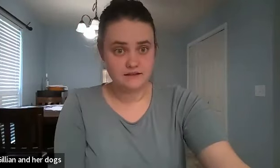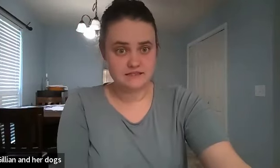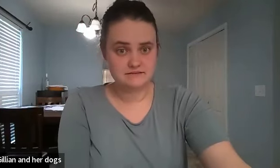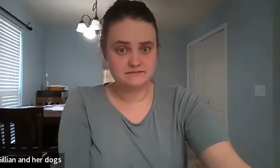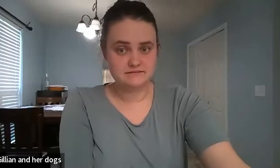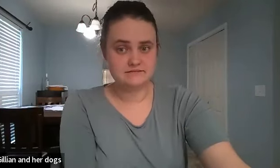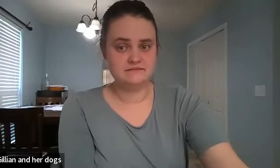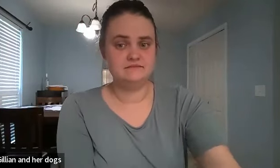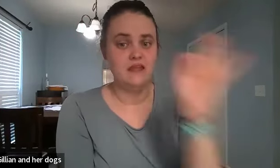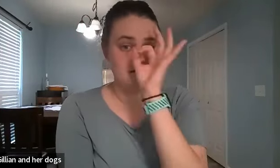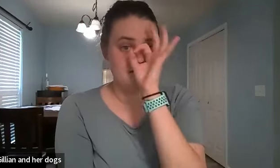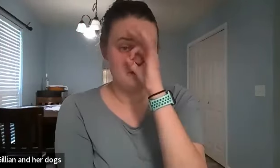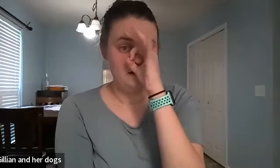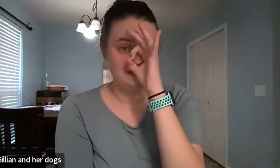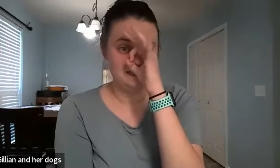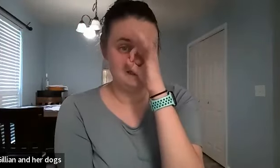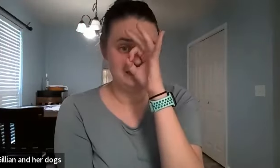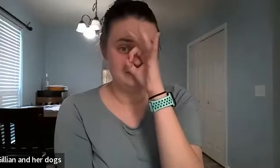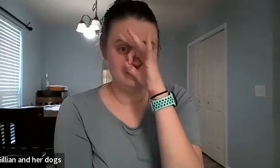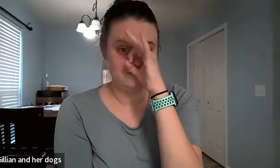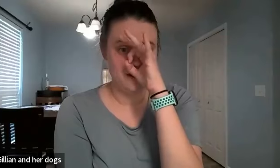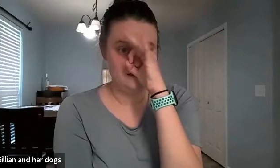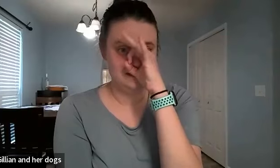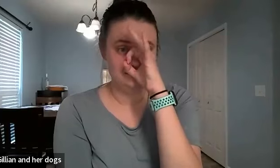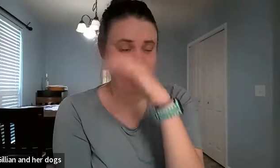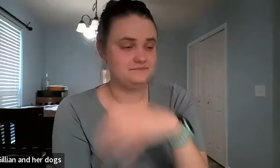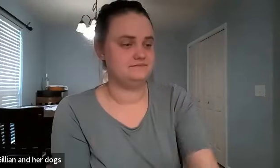fox. Fox. Fox.